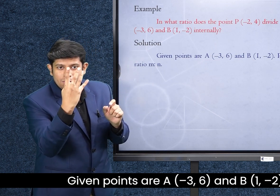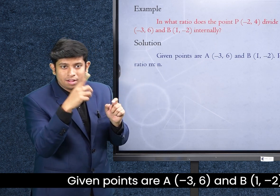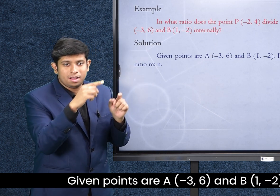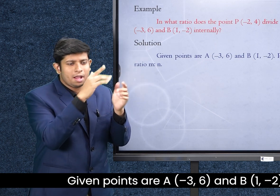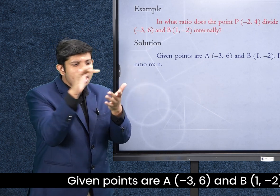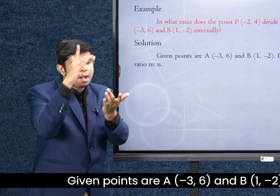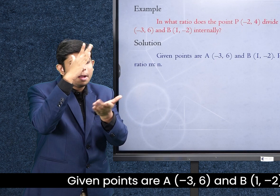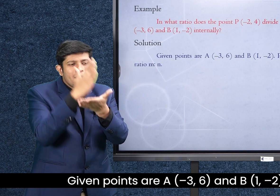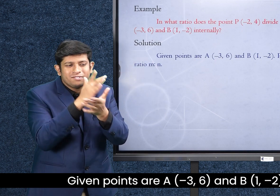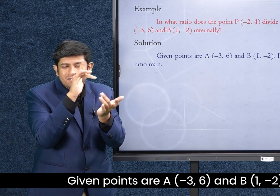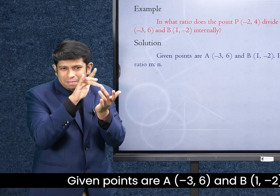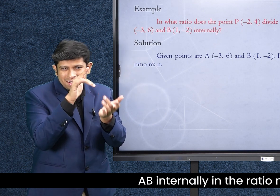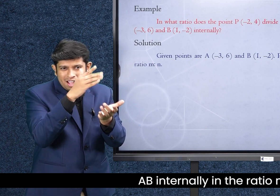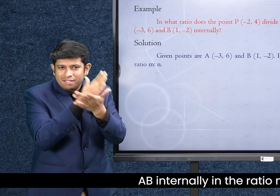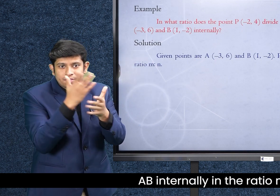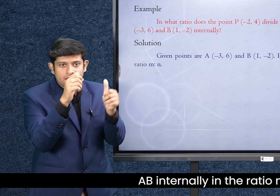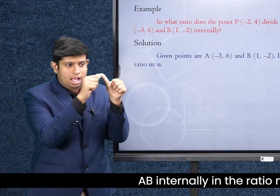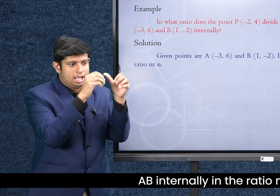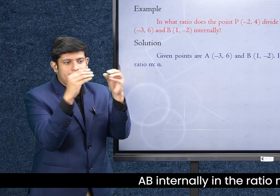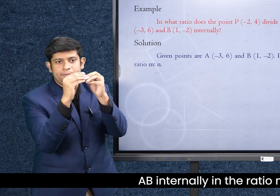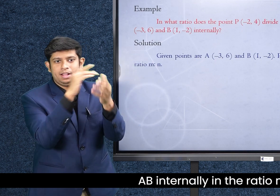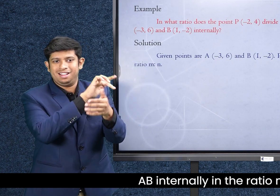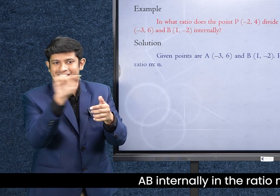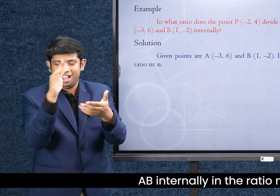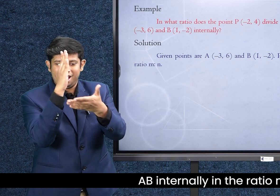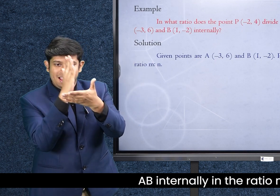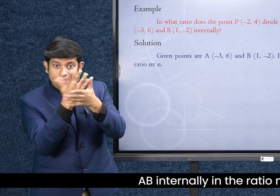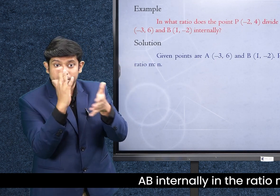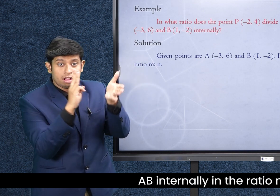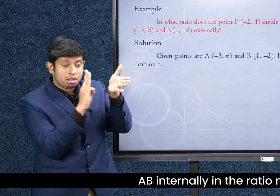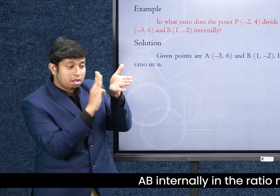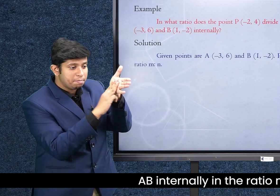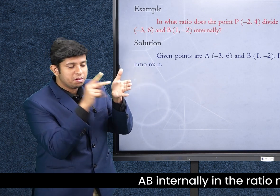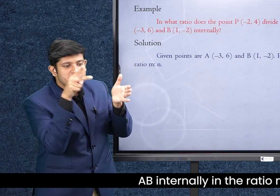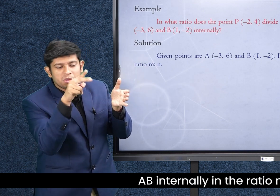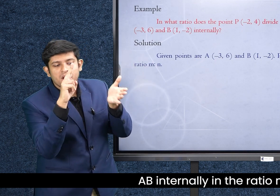comma 4 divide AB internally in the ratio m is to n.